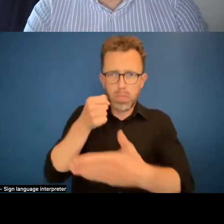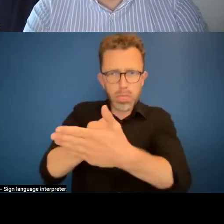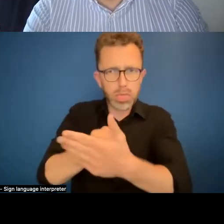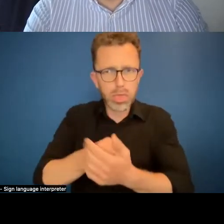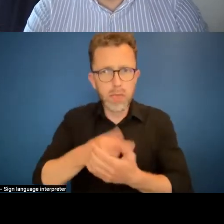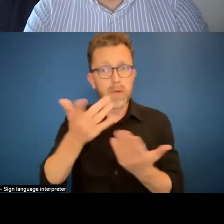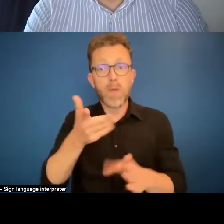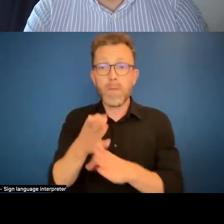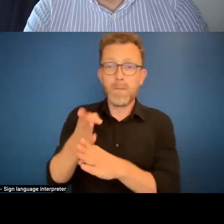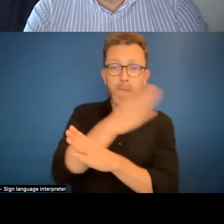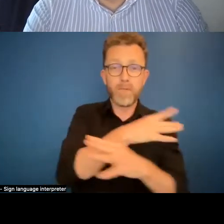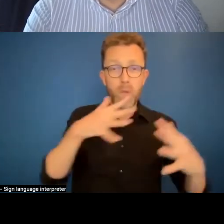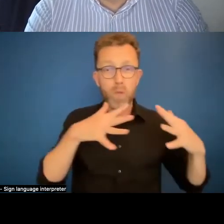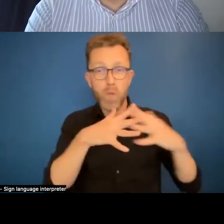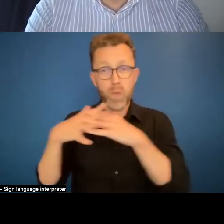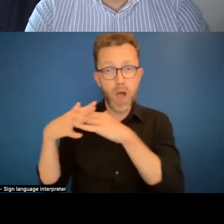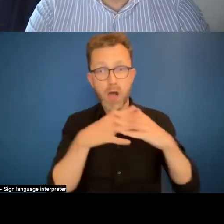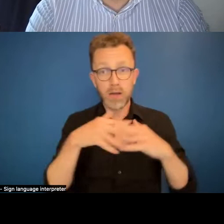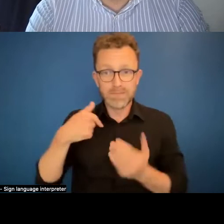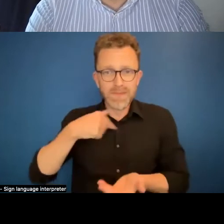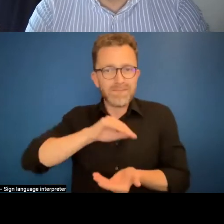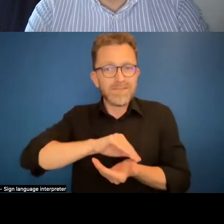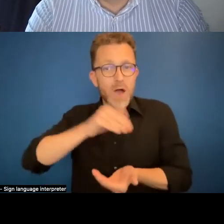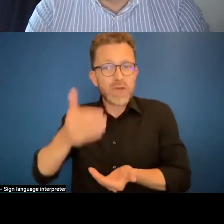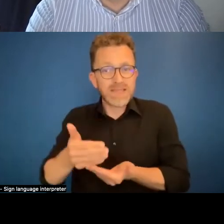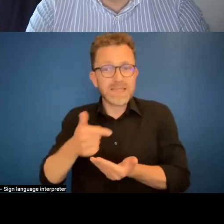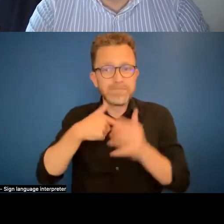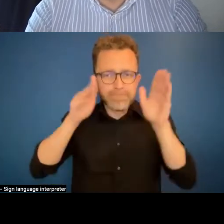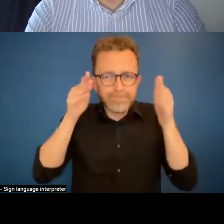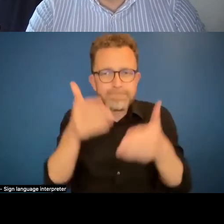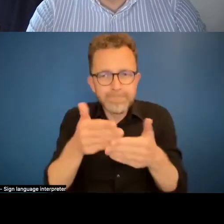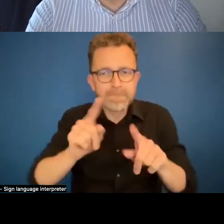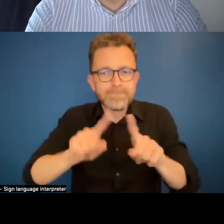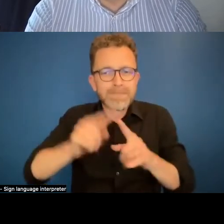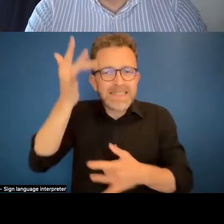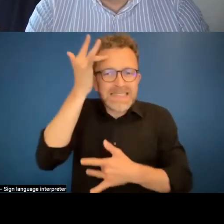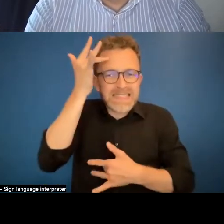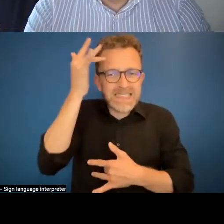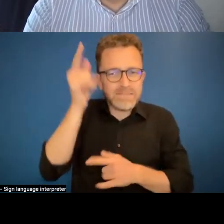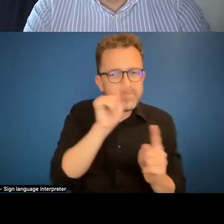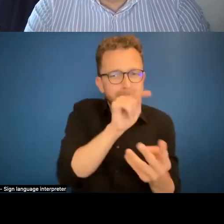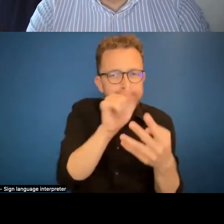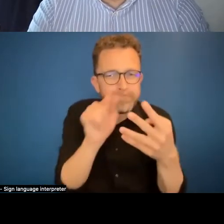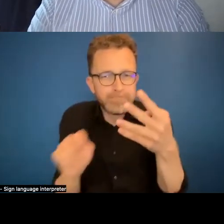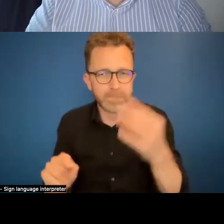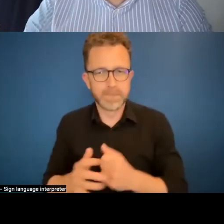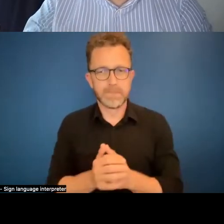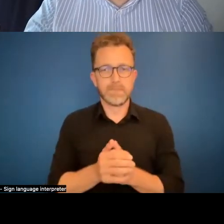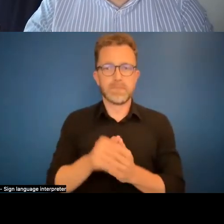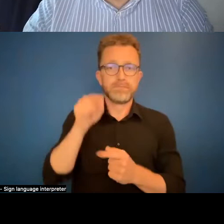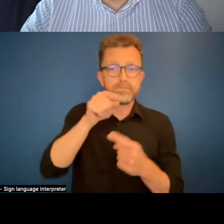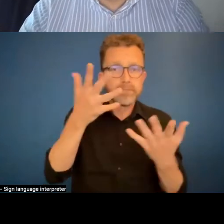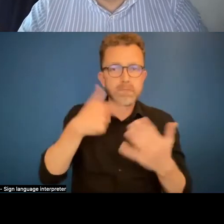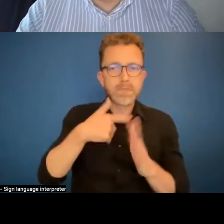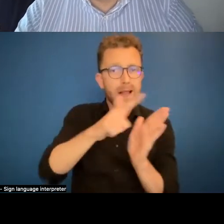from Ukraine to Poland, 60 families, 60 patients with given rare diseases. And we also cooperate with many